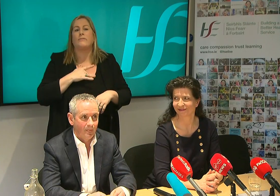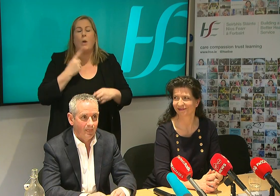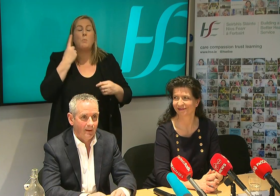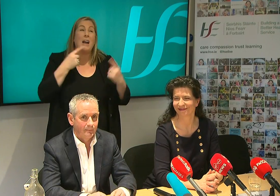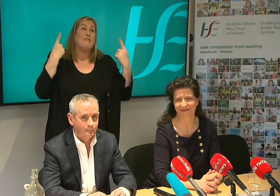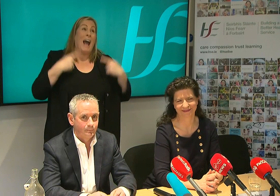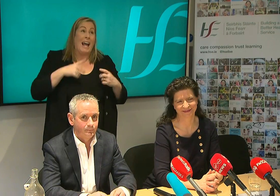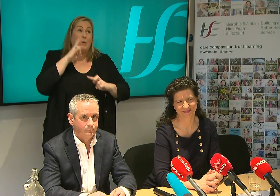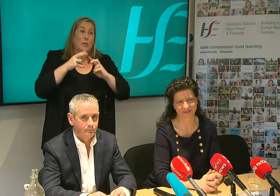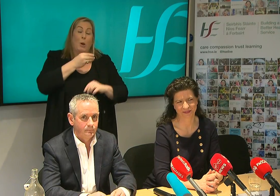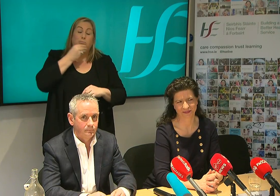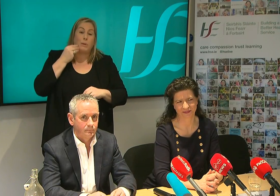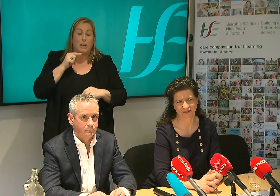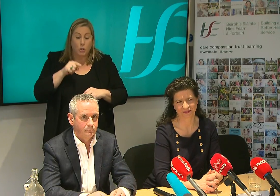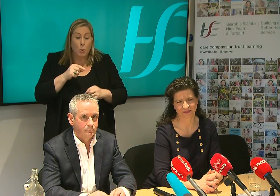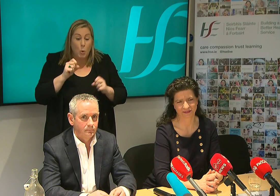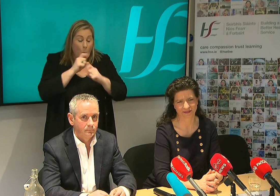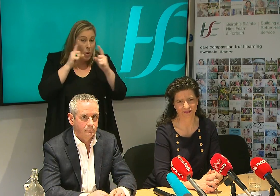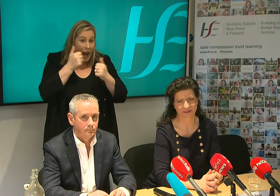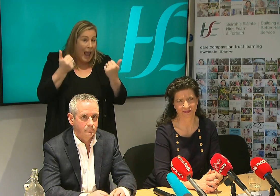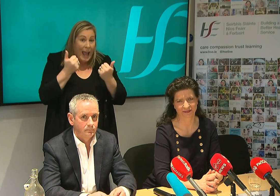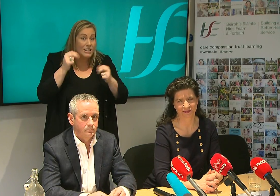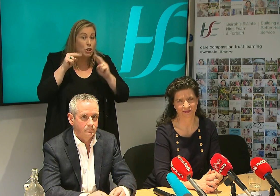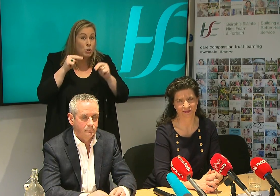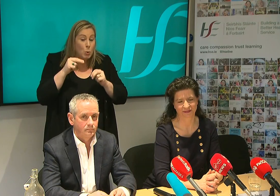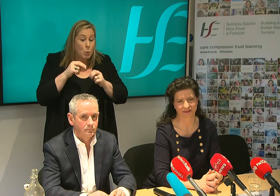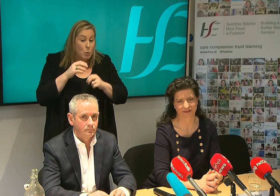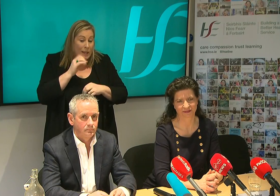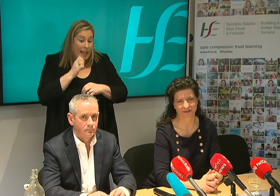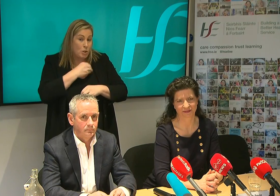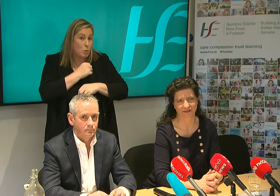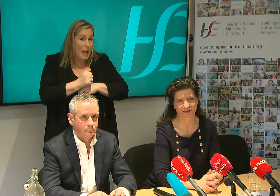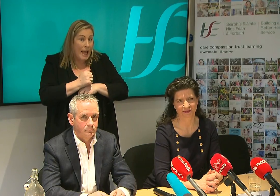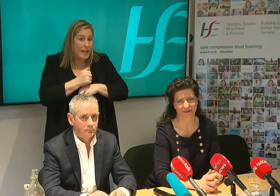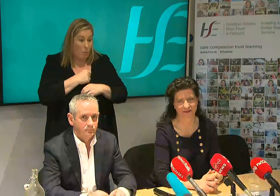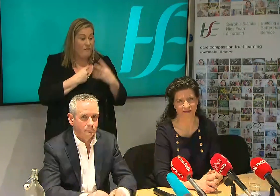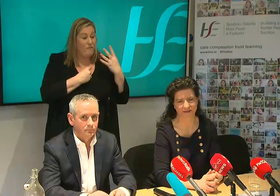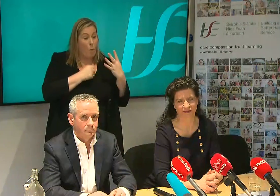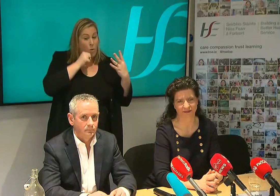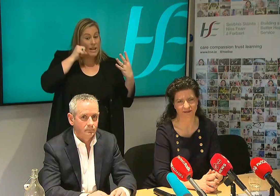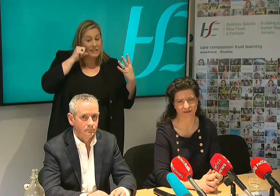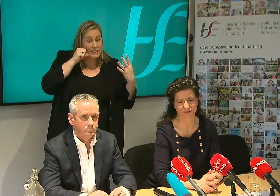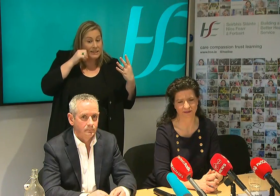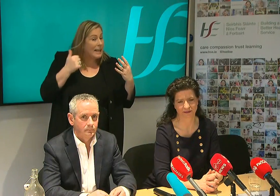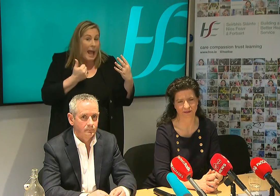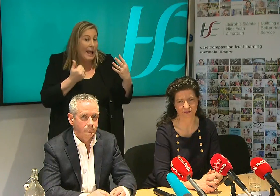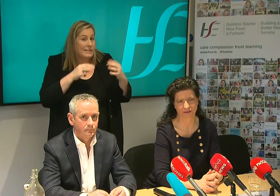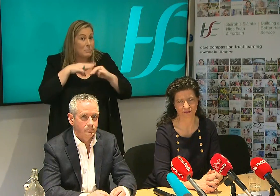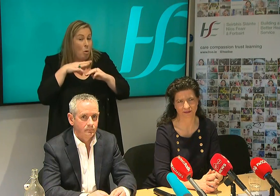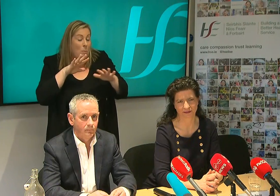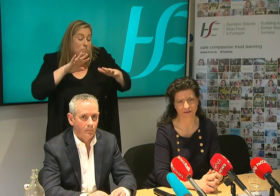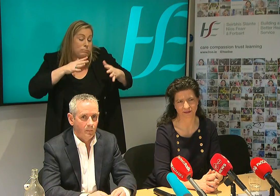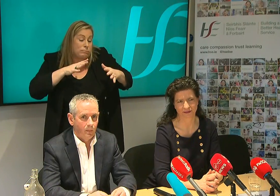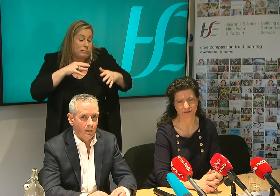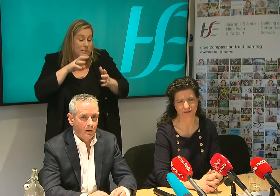you. Are you aware of any new cases today? Because there were four yesterday. Have you been informed of any potential or any new cases which